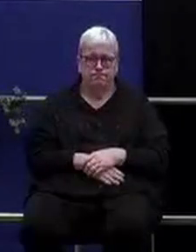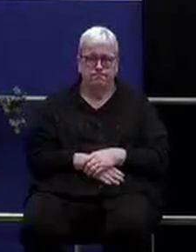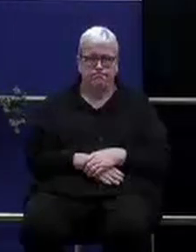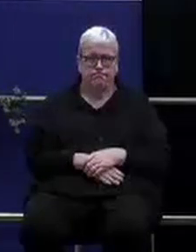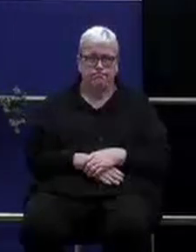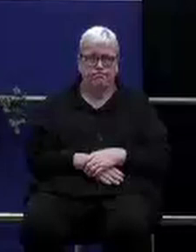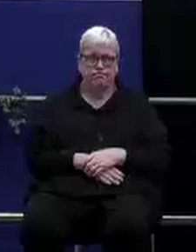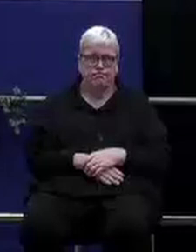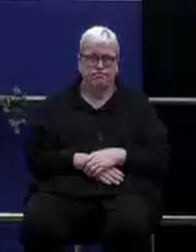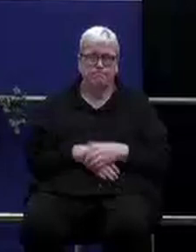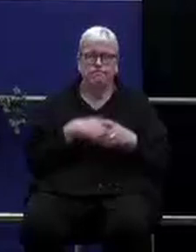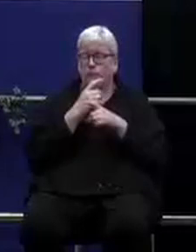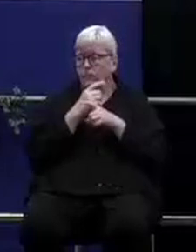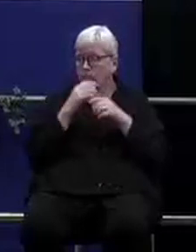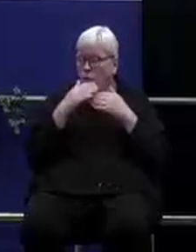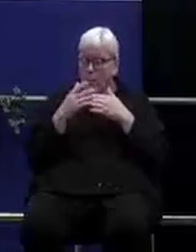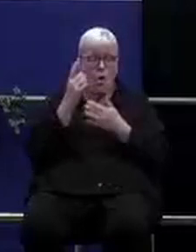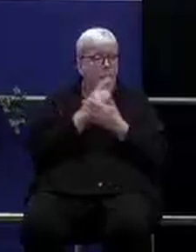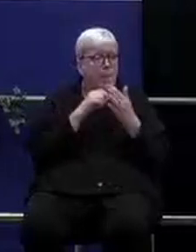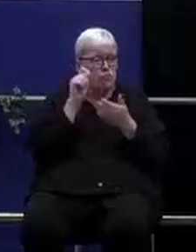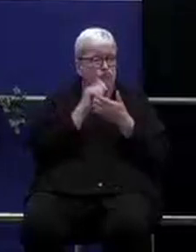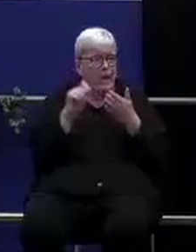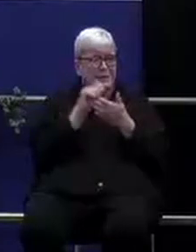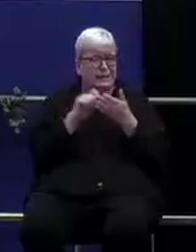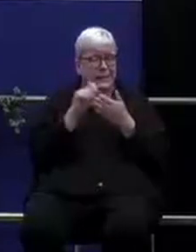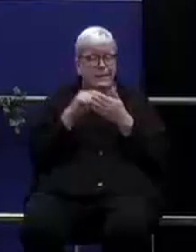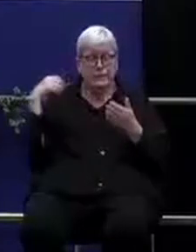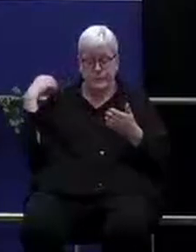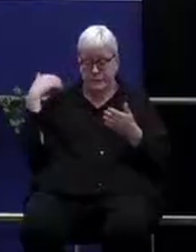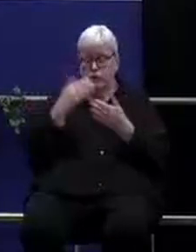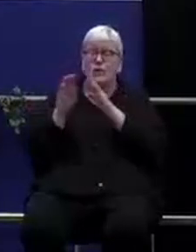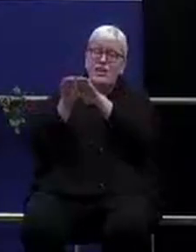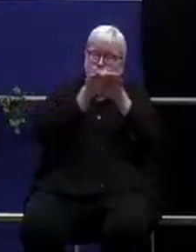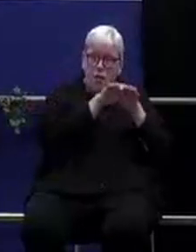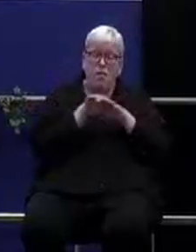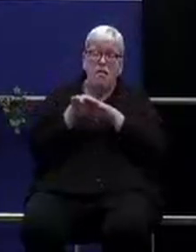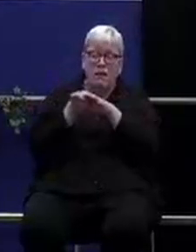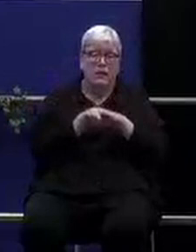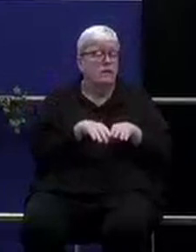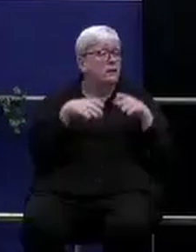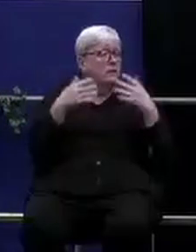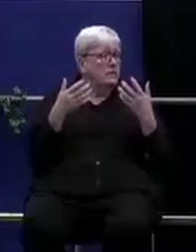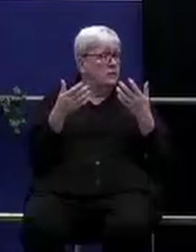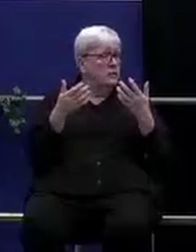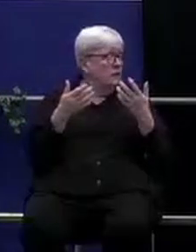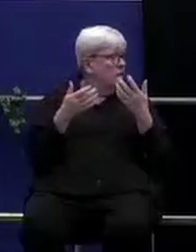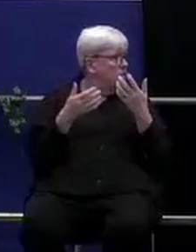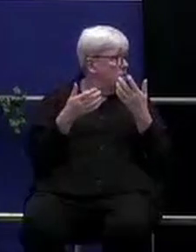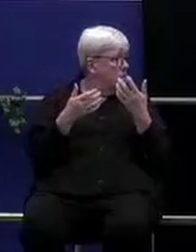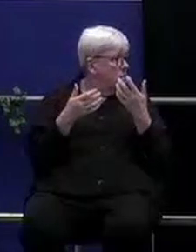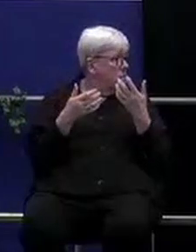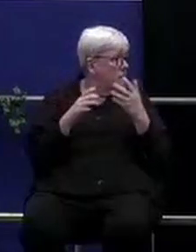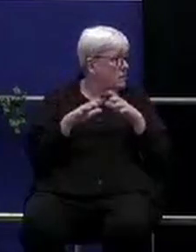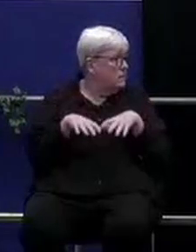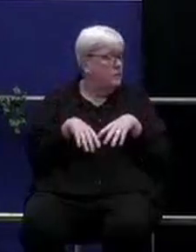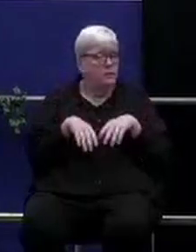So we're going to talk a little bit more about your writing journey, generally speaking. But we'll just start